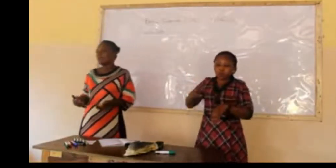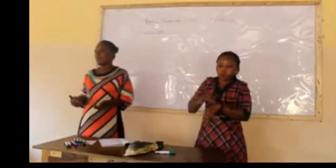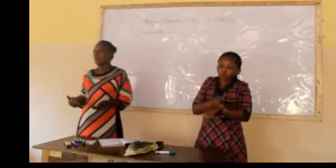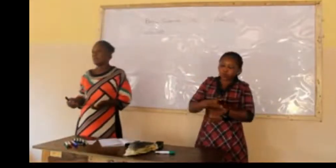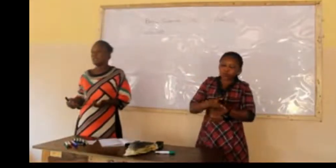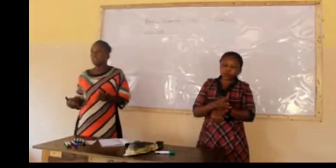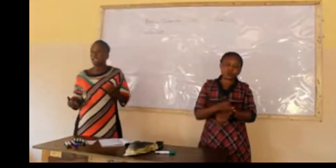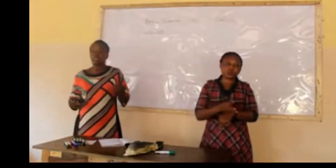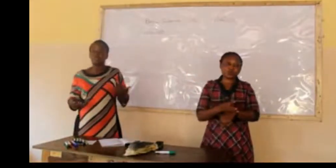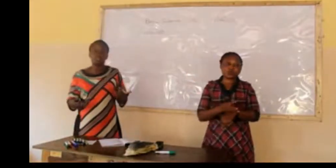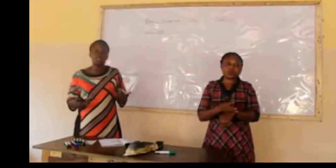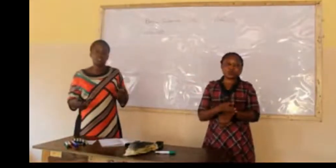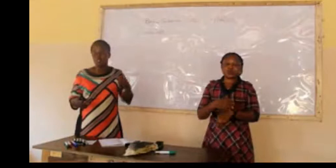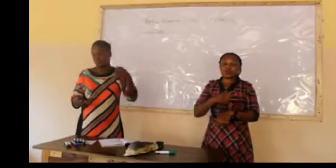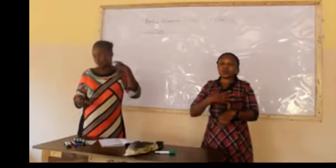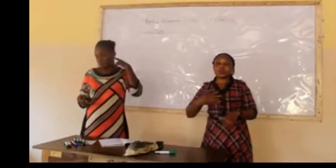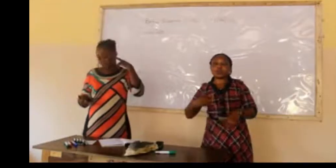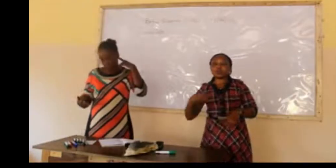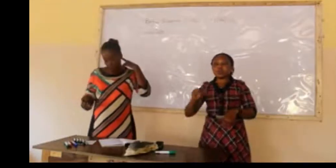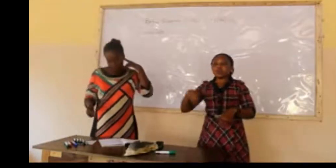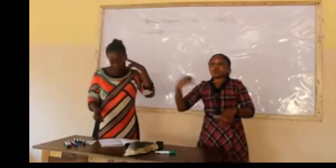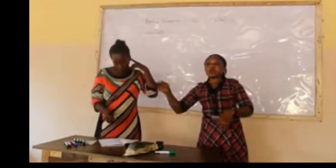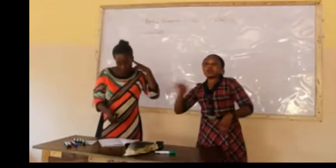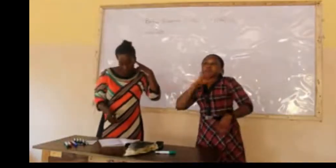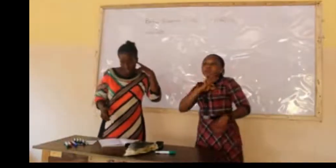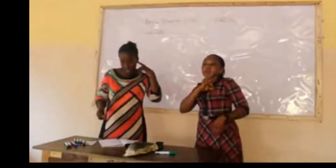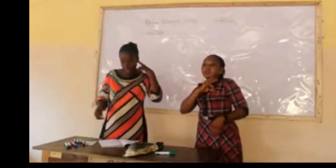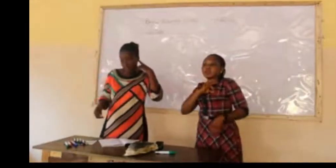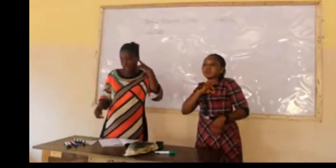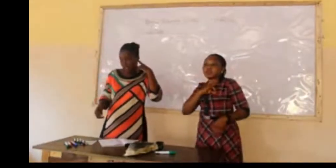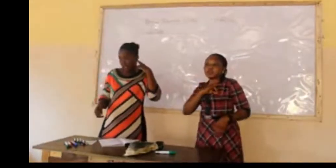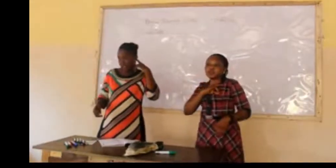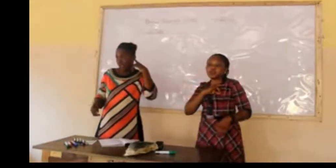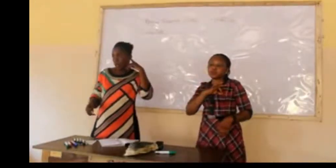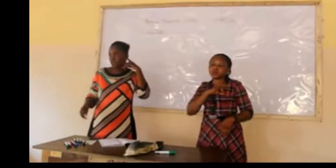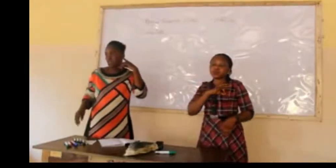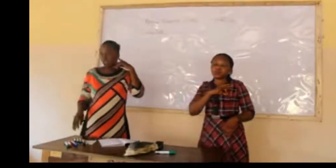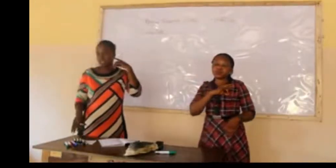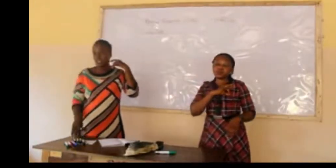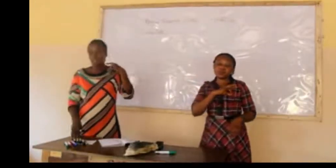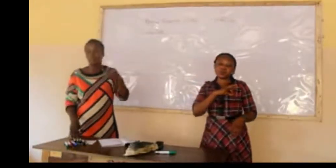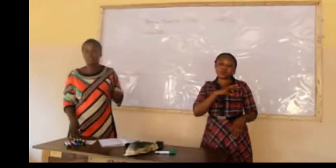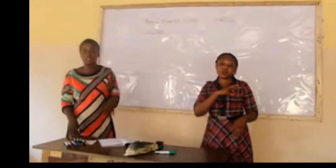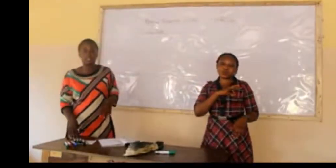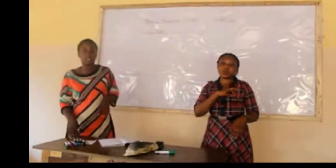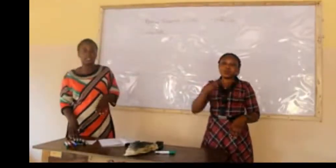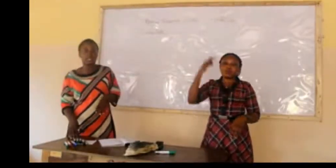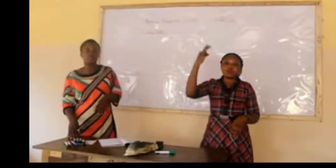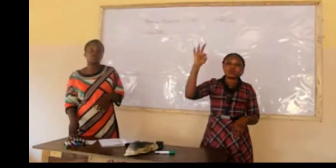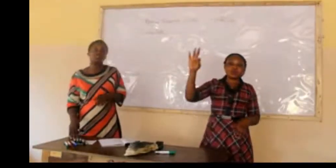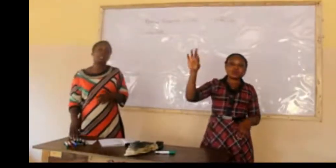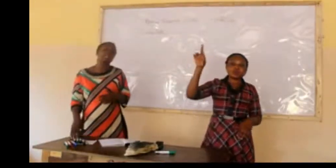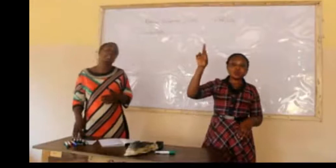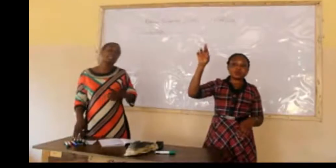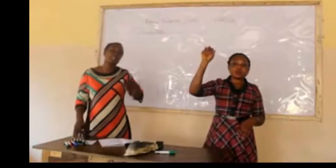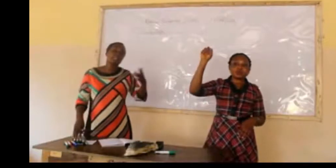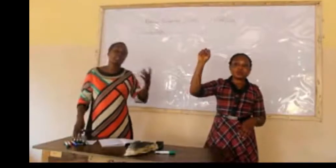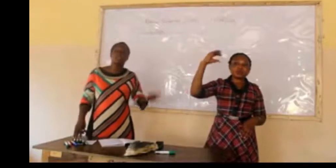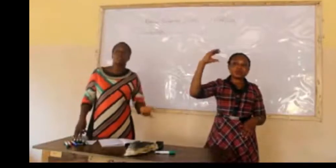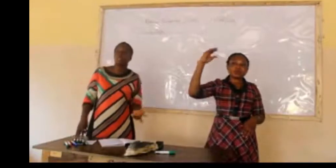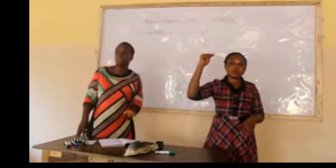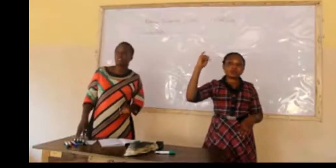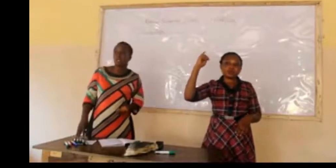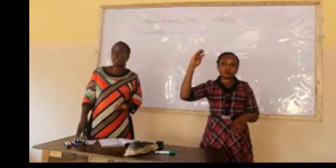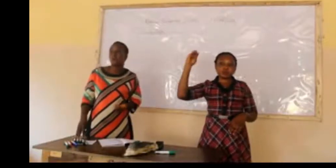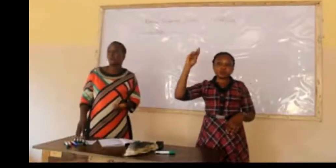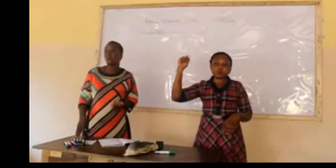talk about other advantages of friction, like the friction enables the ladder to lean against